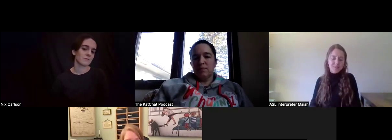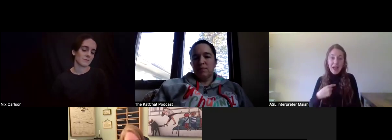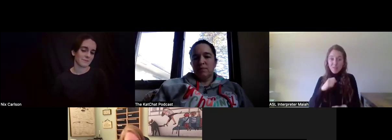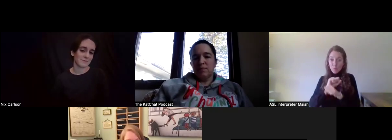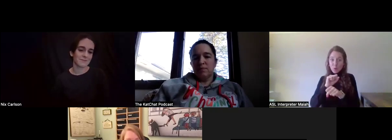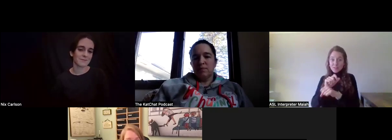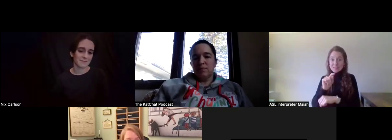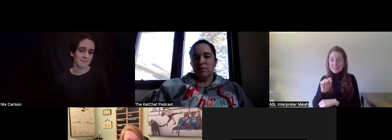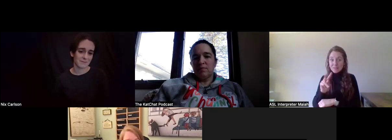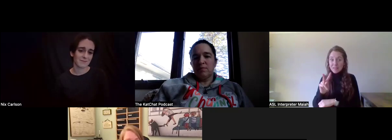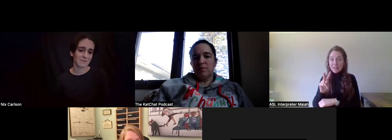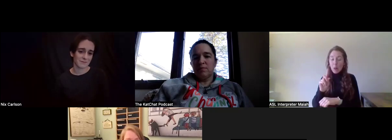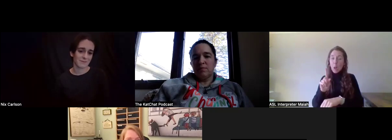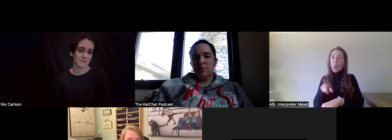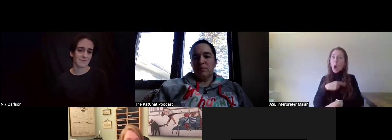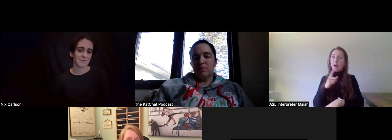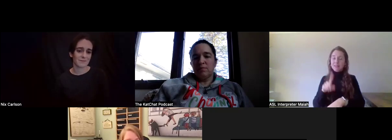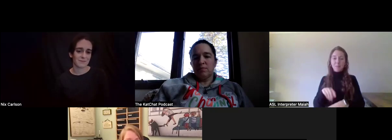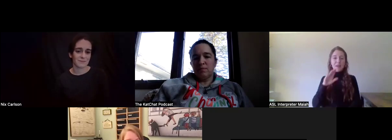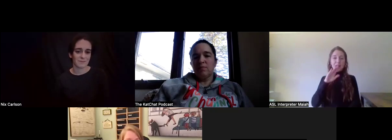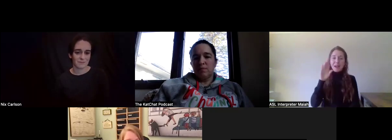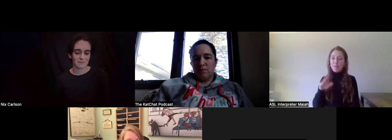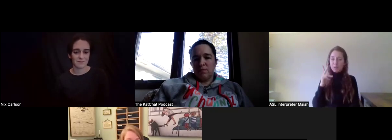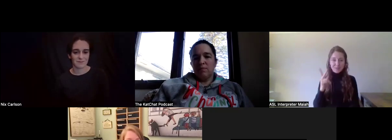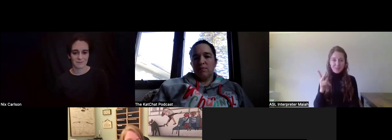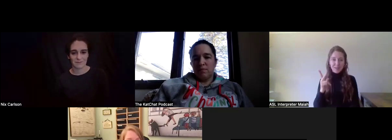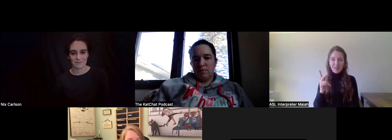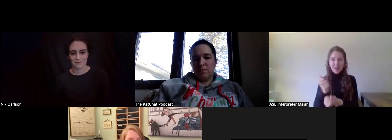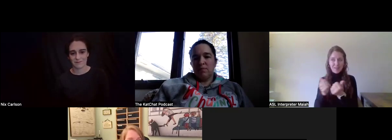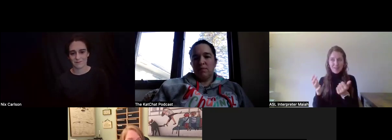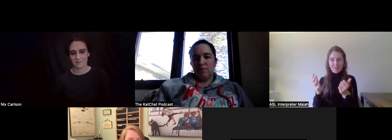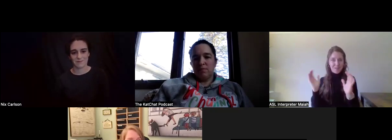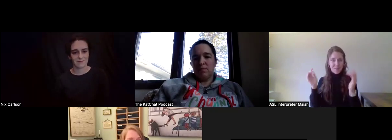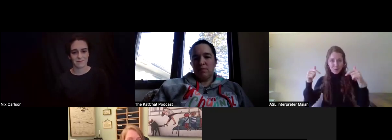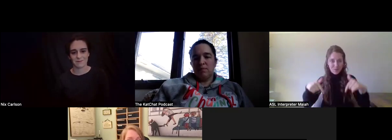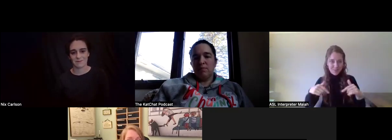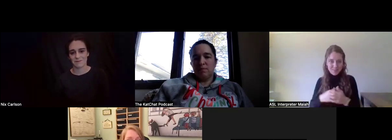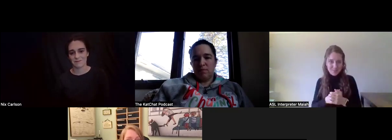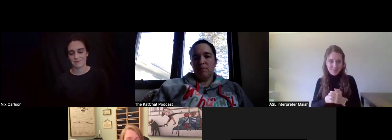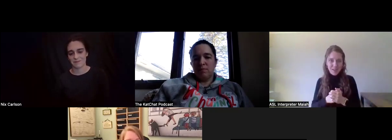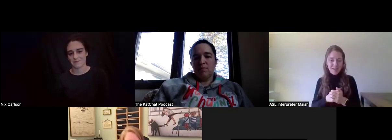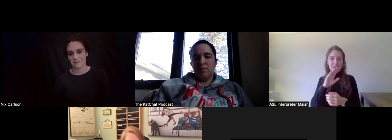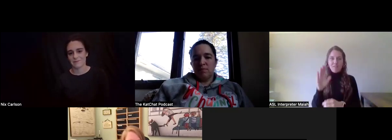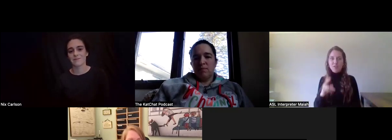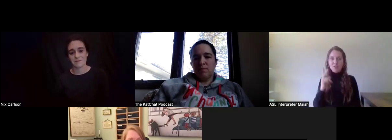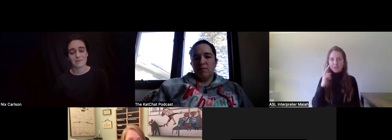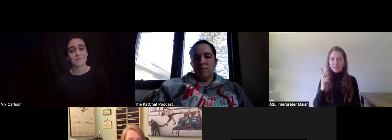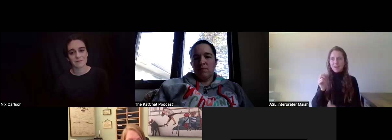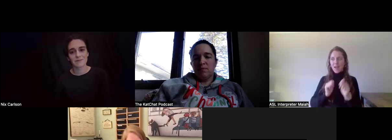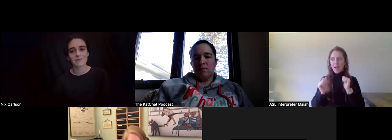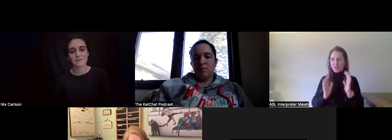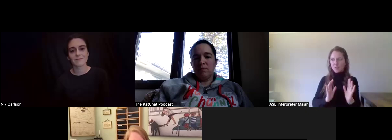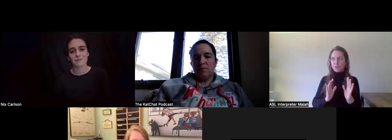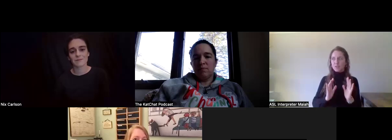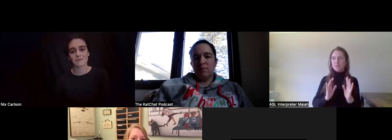long time. I have never seen anything like it in my life. I've never seen actors who come out for each other